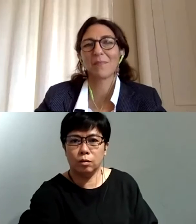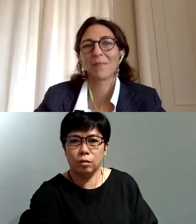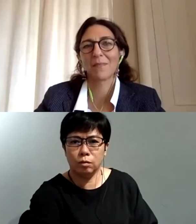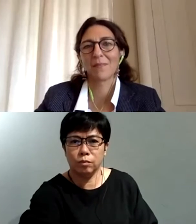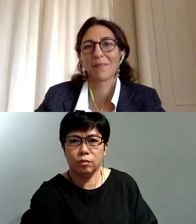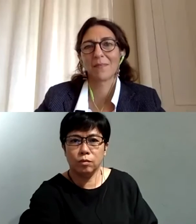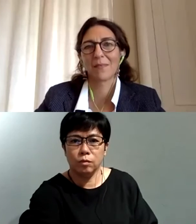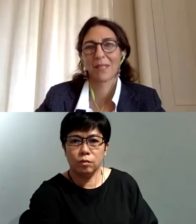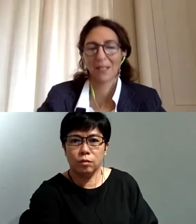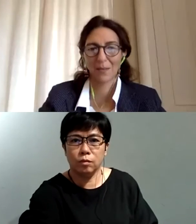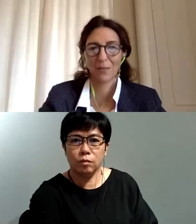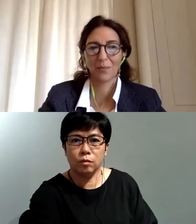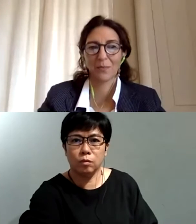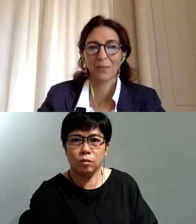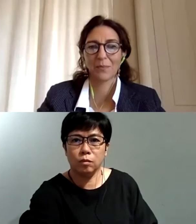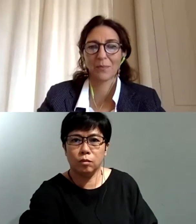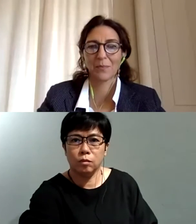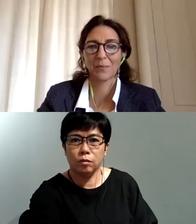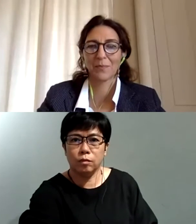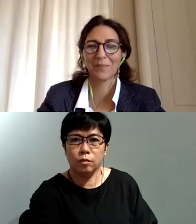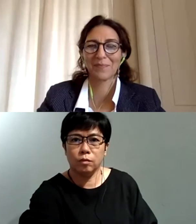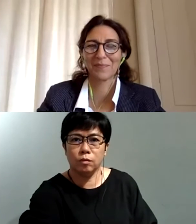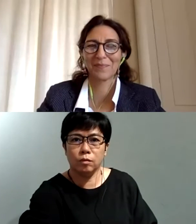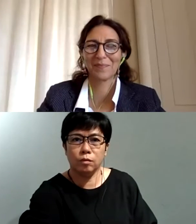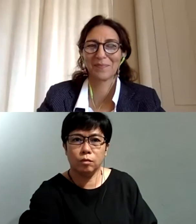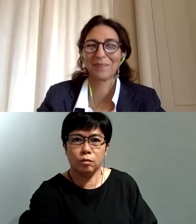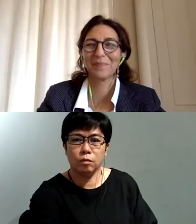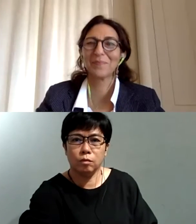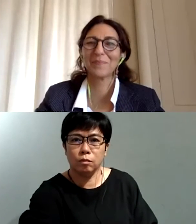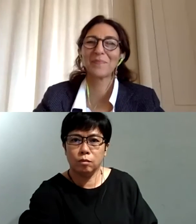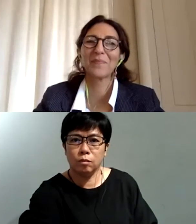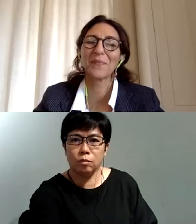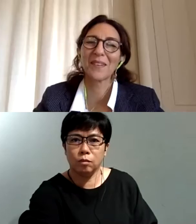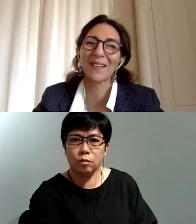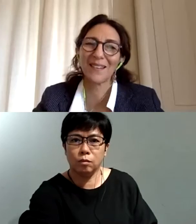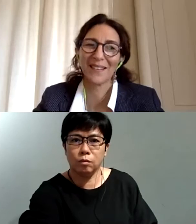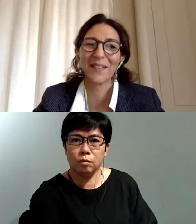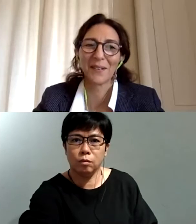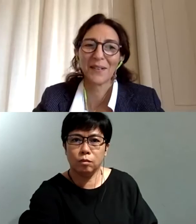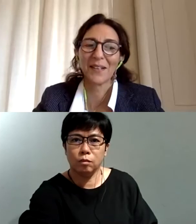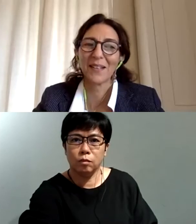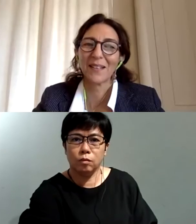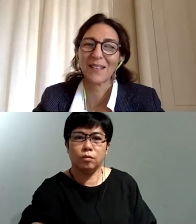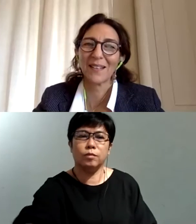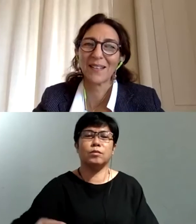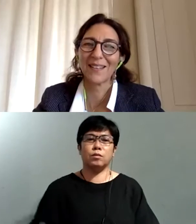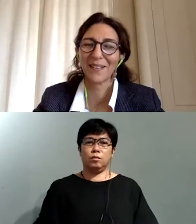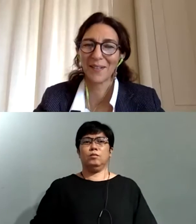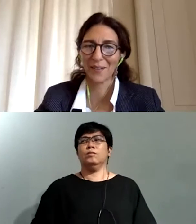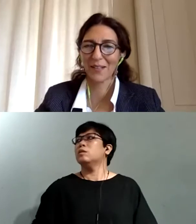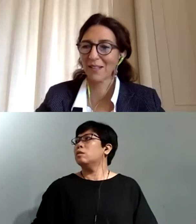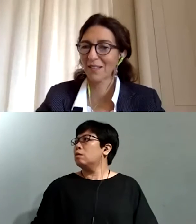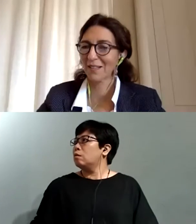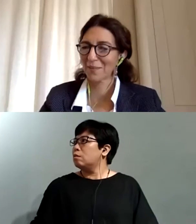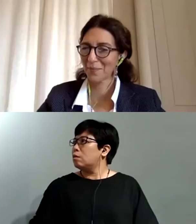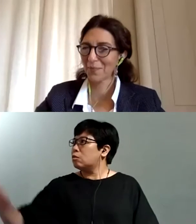facilitator, Tom Chan. Let's talk a little bit about this session. I trust all of you over